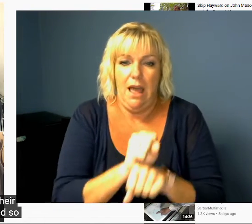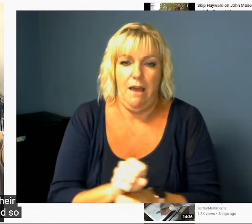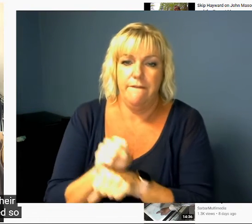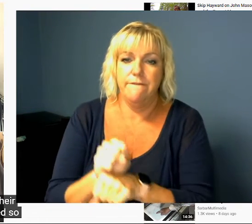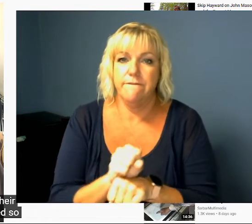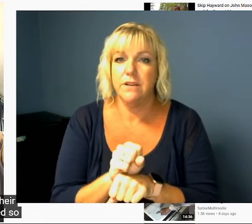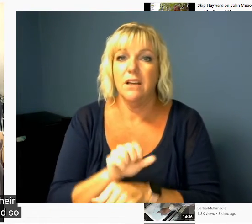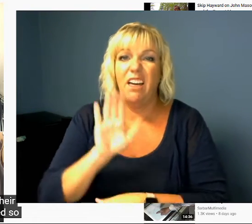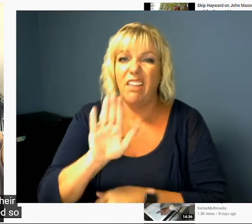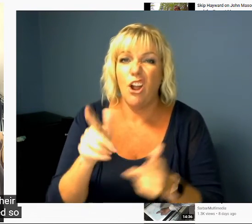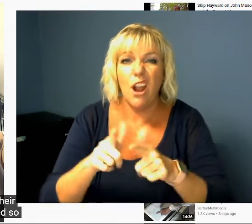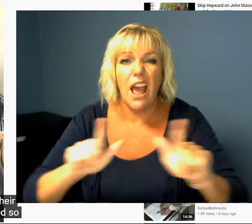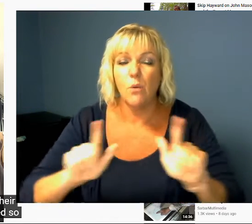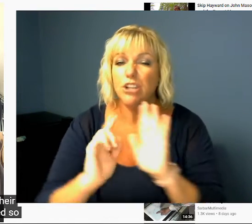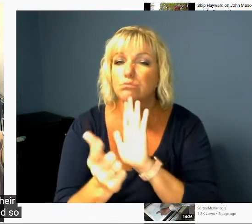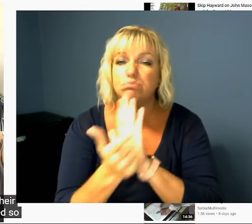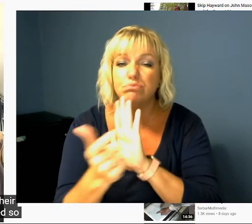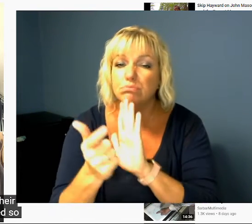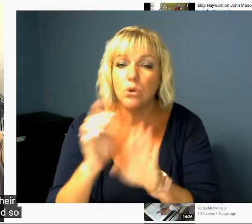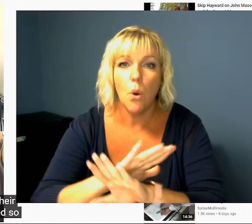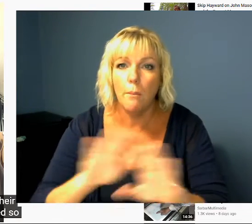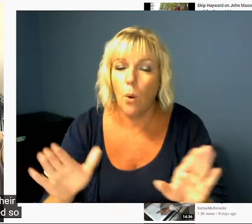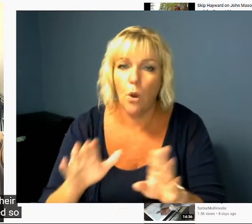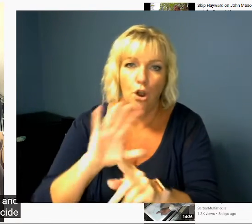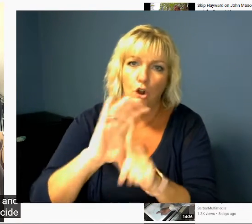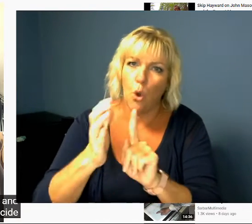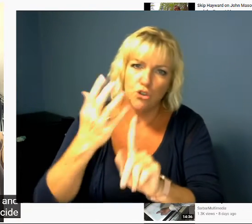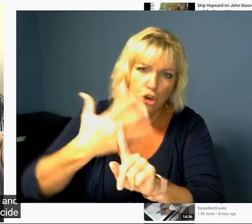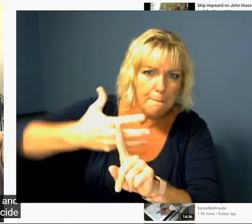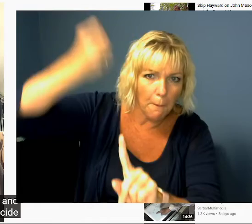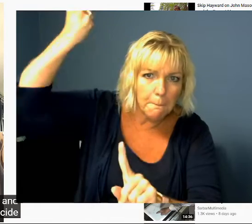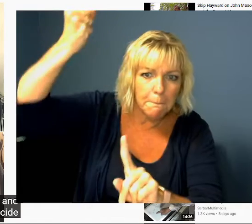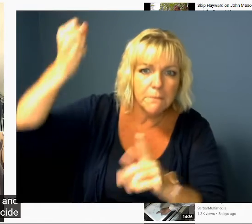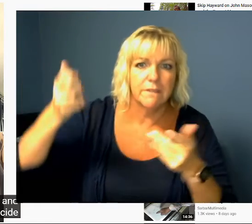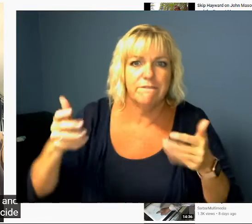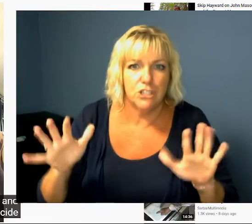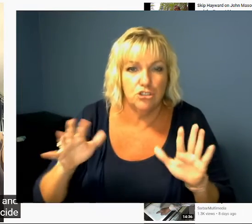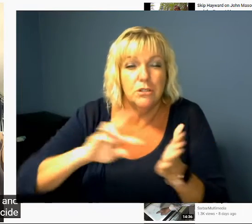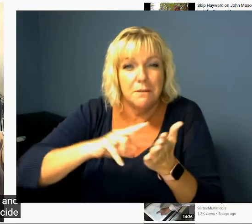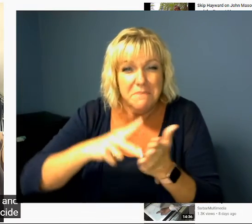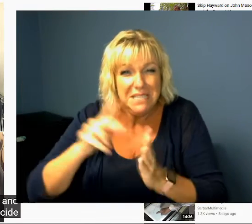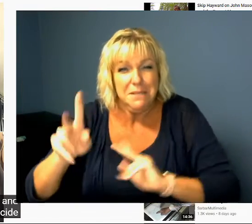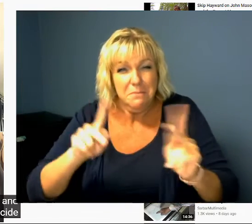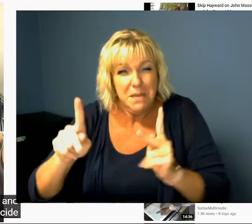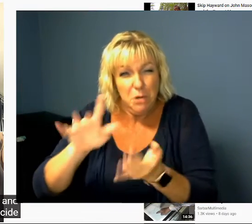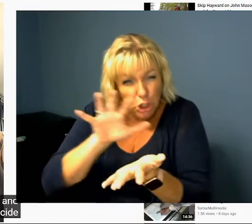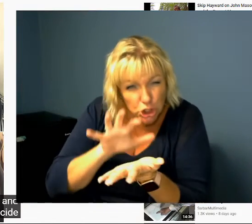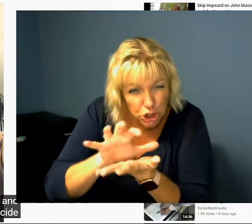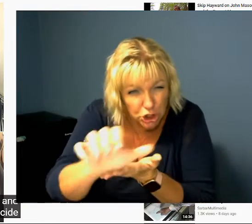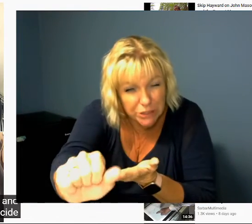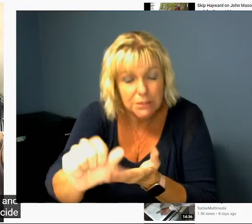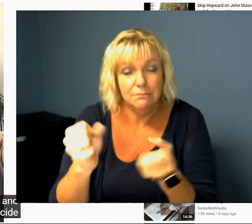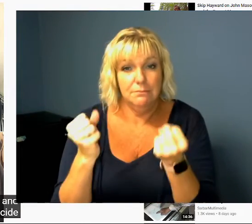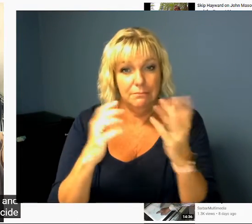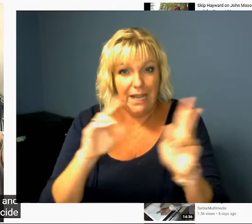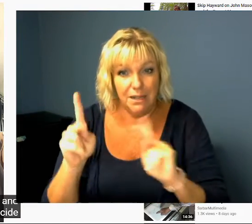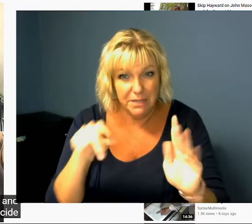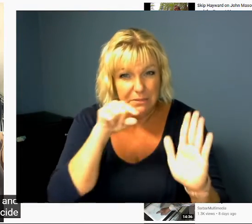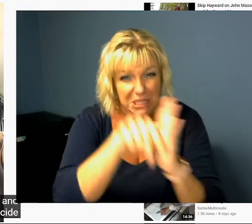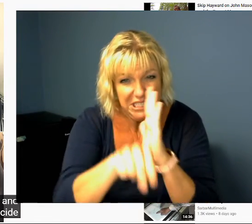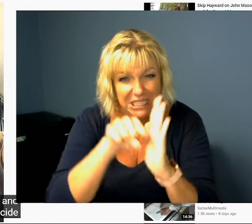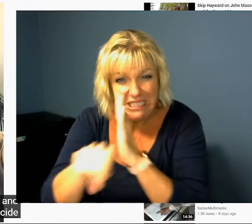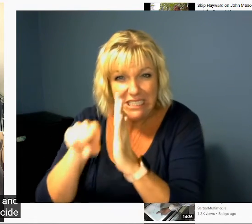spoken, or their culture could no longer be practiced. So it's not just genocide in death,